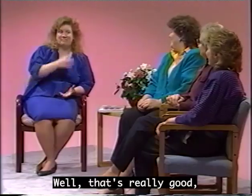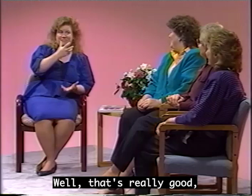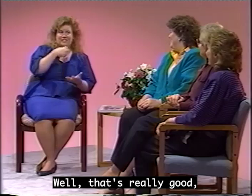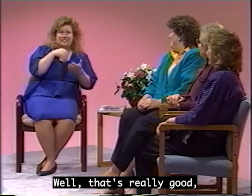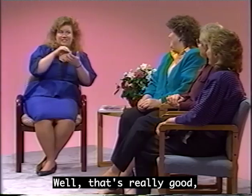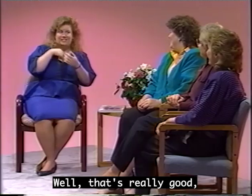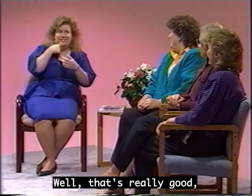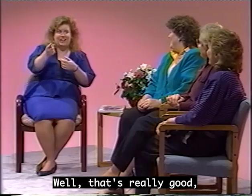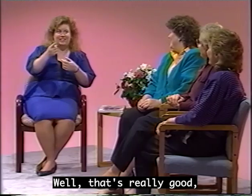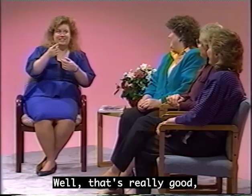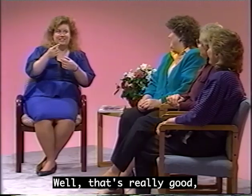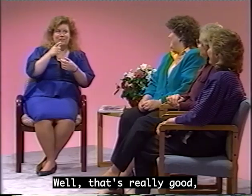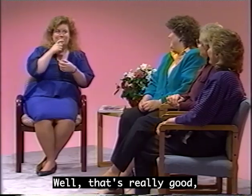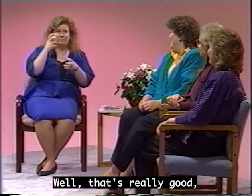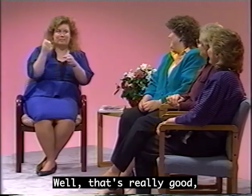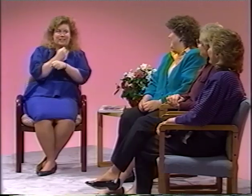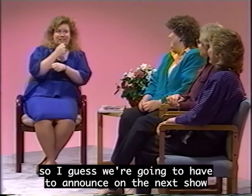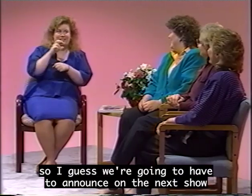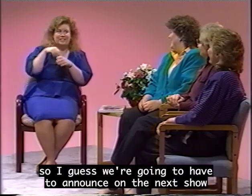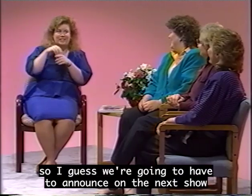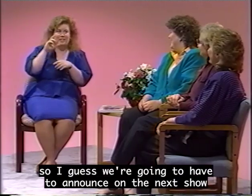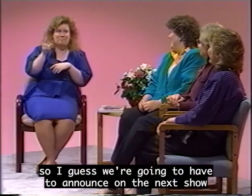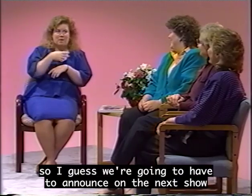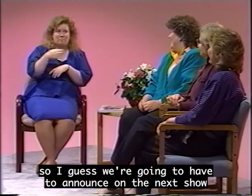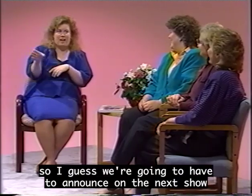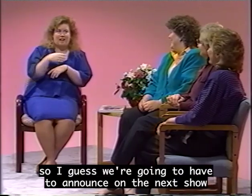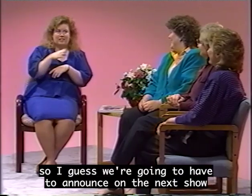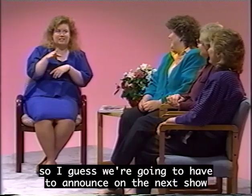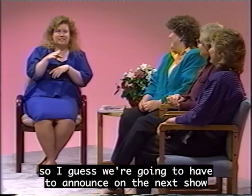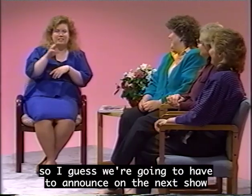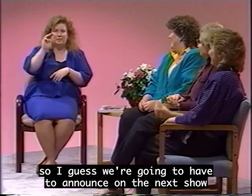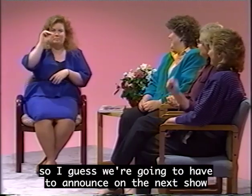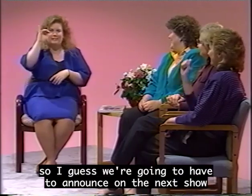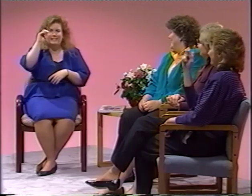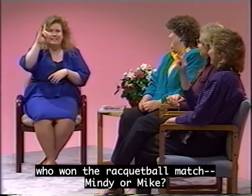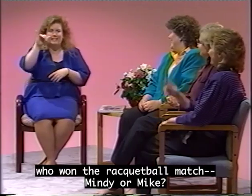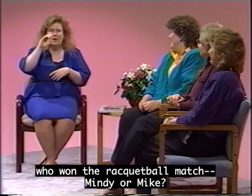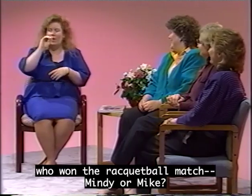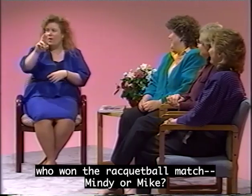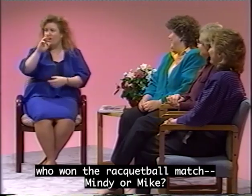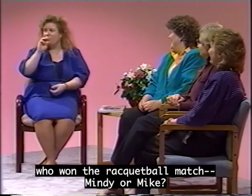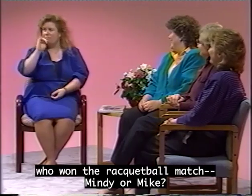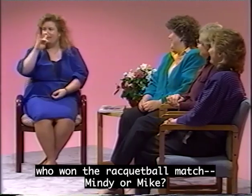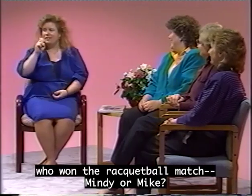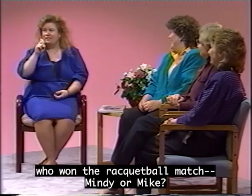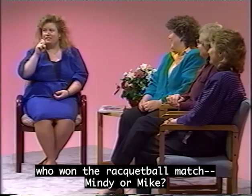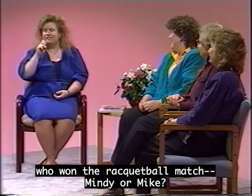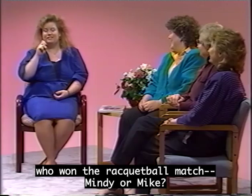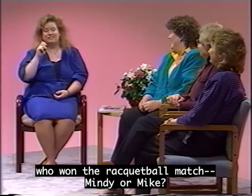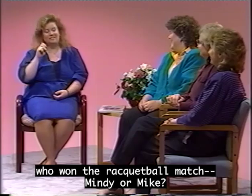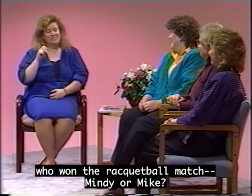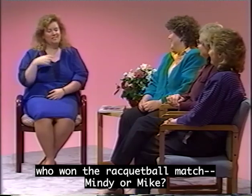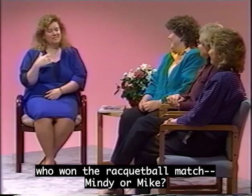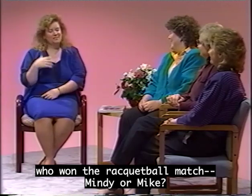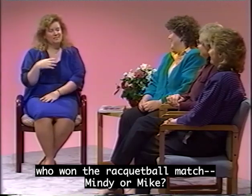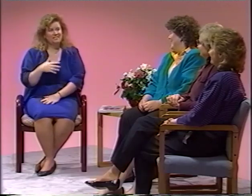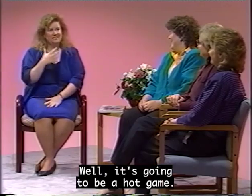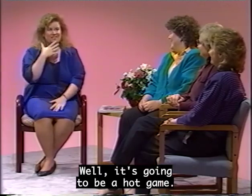Well, that's really good. So I guess we're going to have to announce on the next show who won the racquetball match, Mindy or Mike.